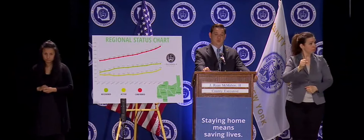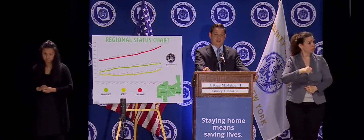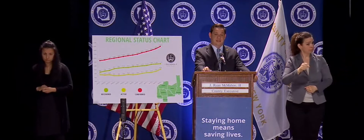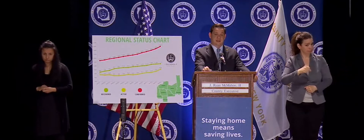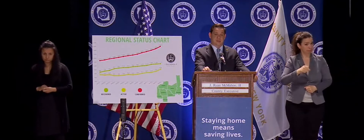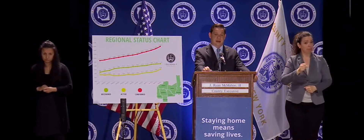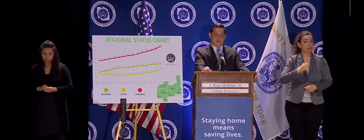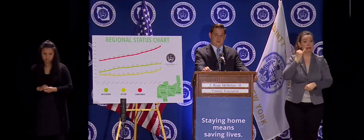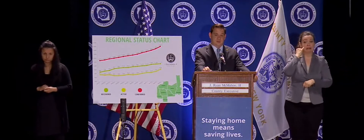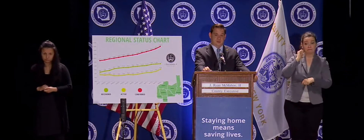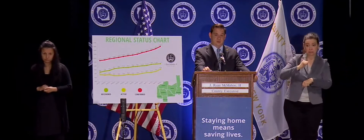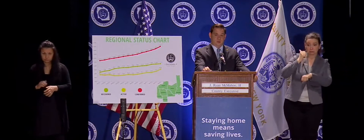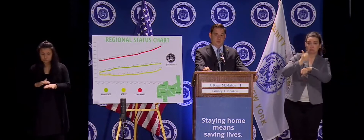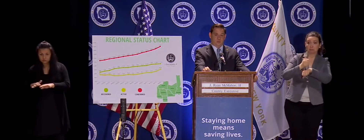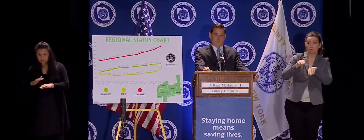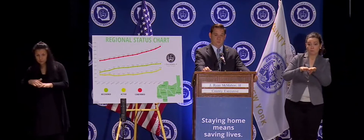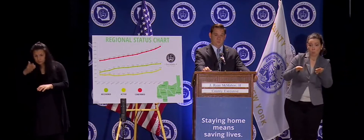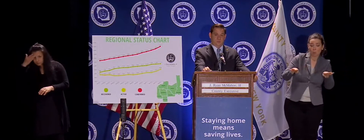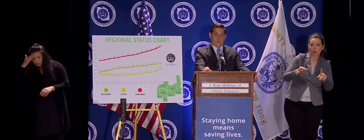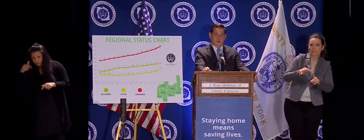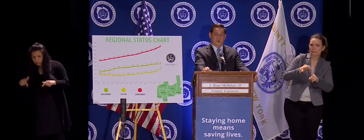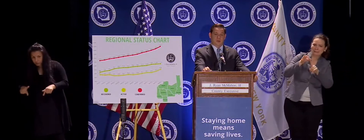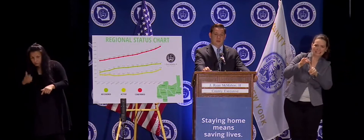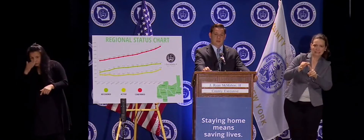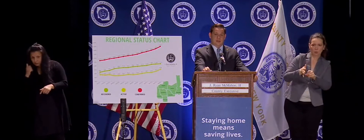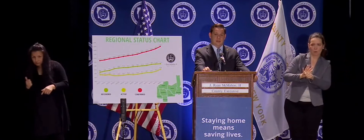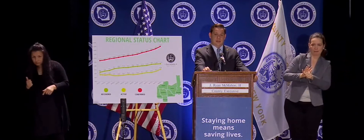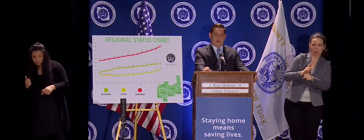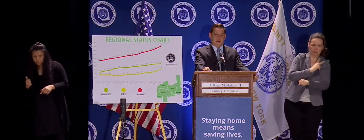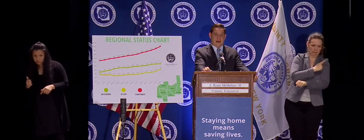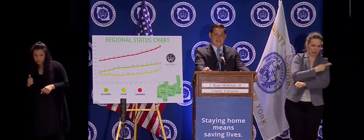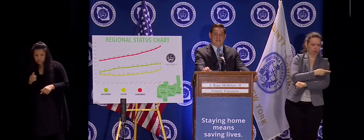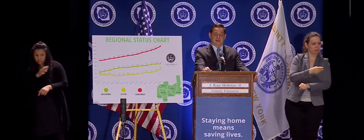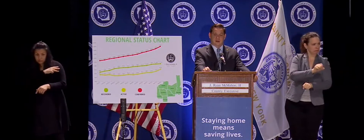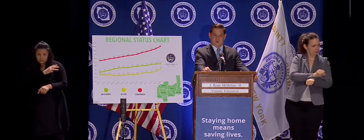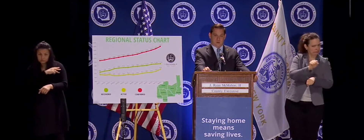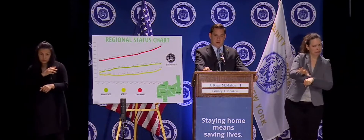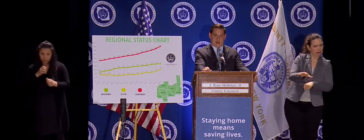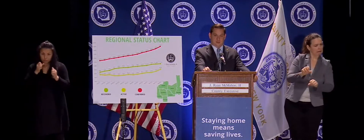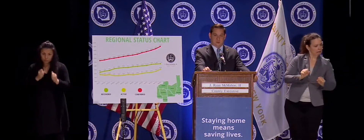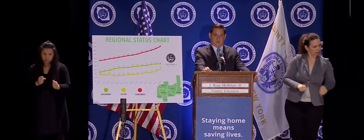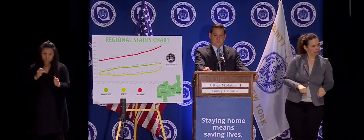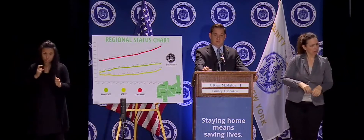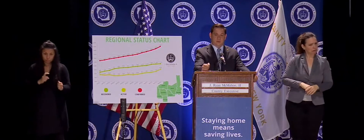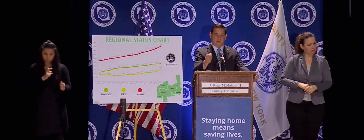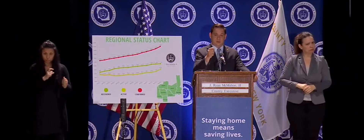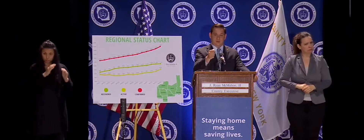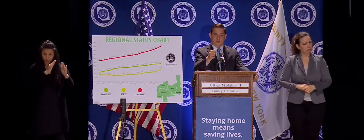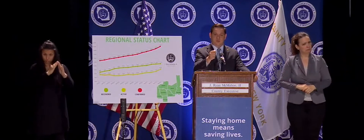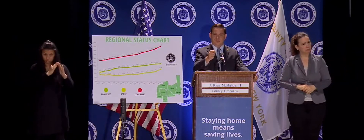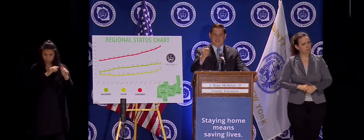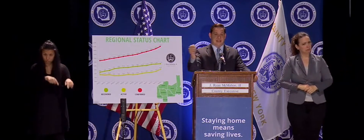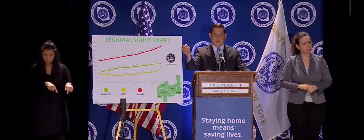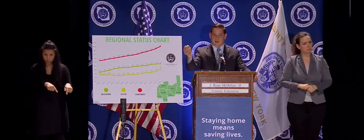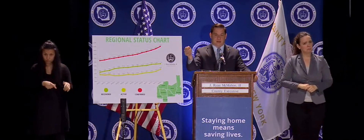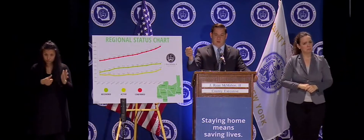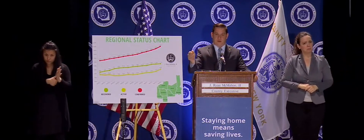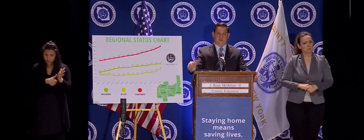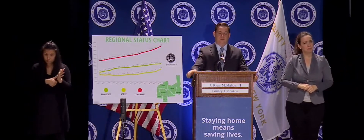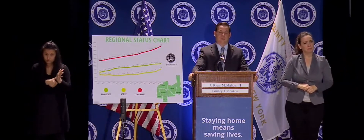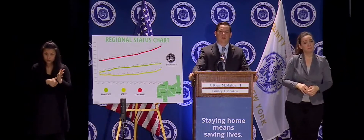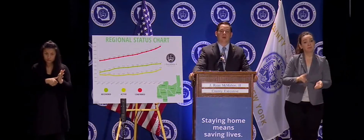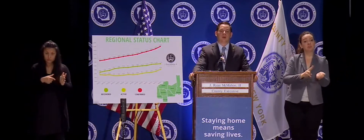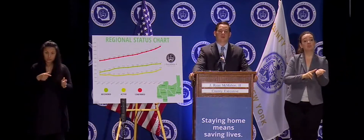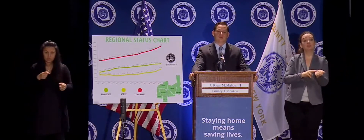individuals who've tested positive in a nursing home. They are not sick enough to go to the hospital. The nursing home is just taking them